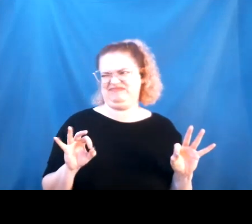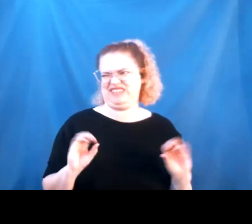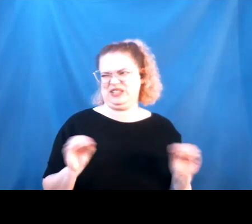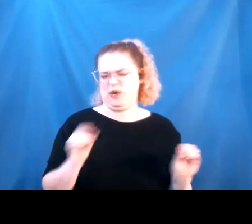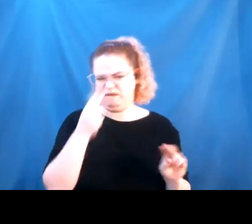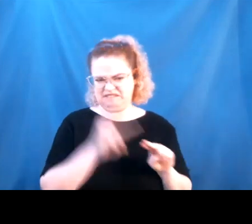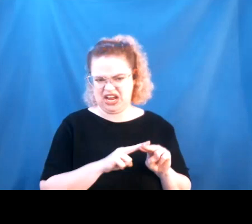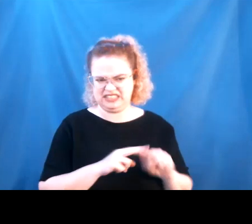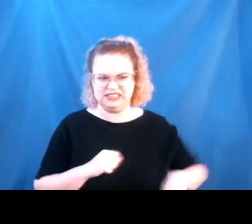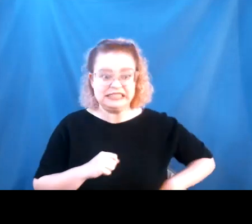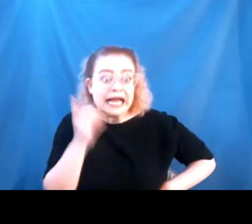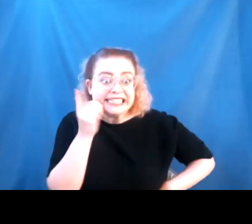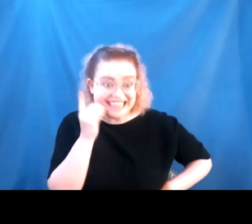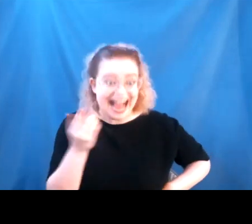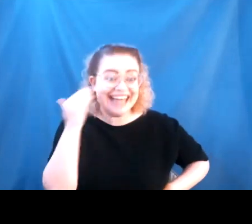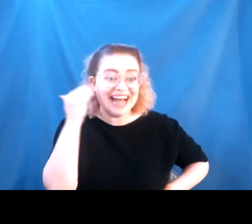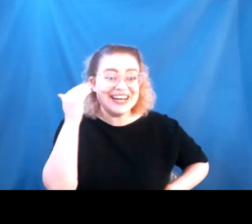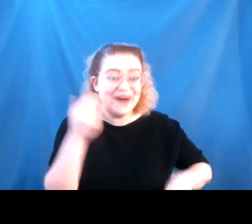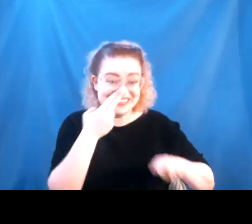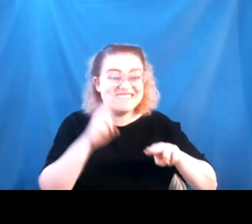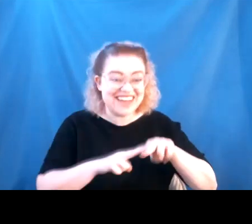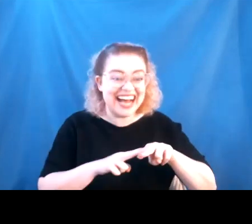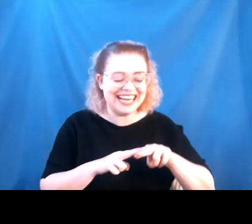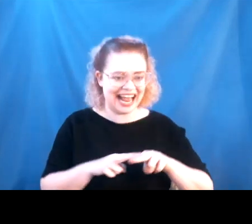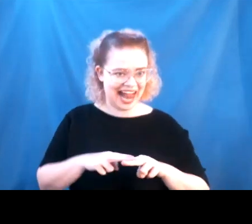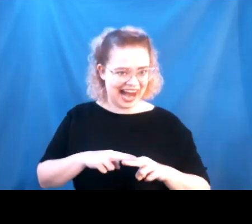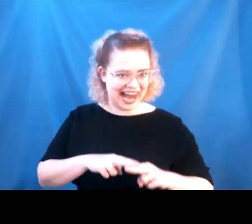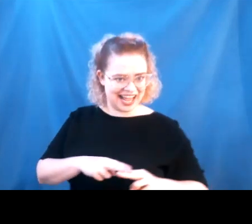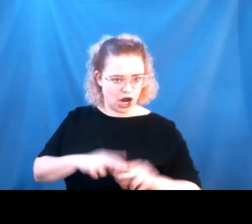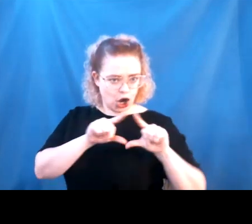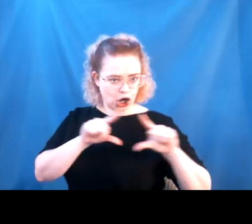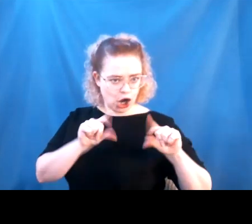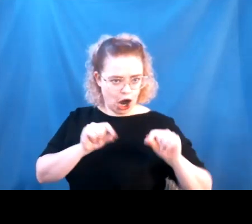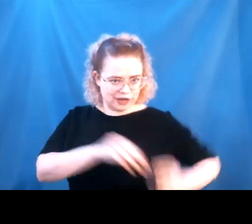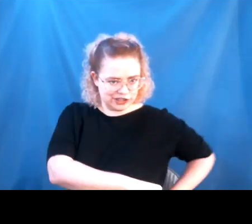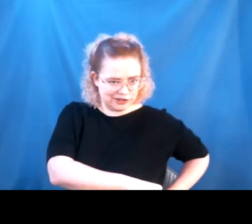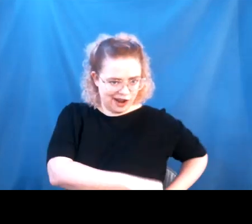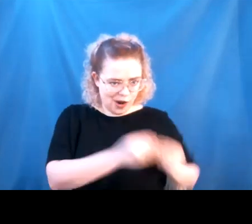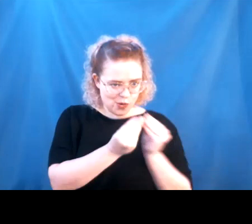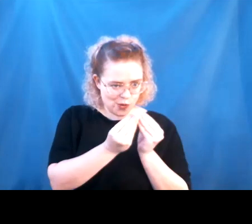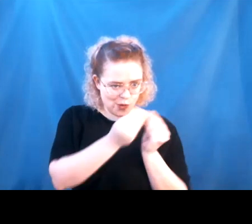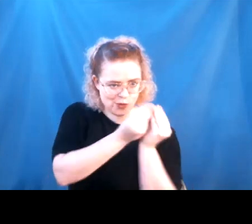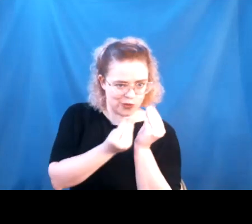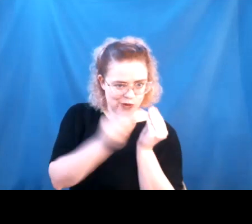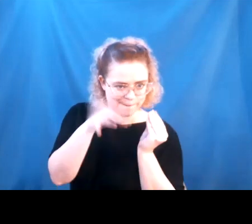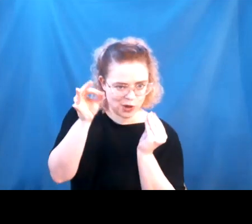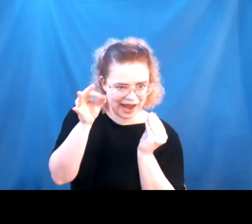does. She pulls out a card. Remember, she has her animal cards. Snake.